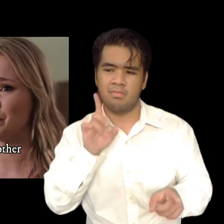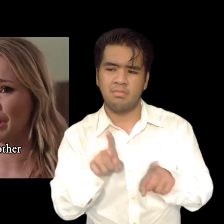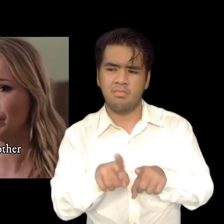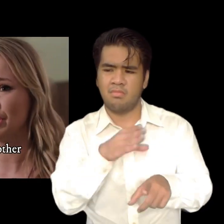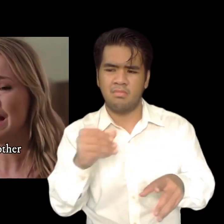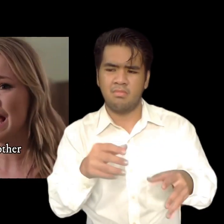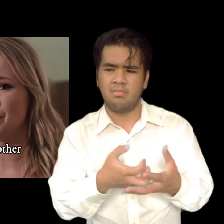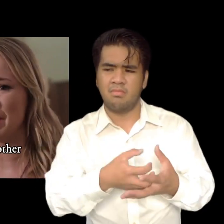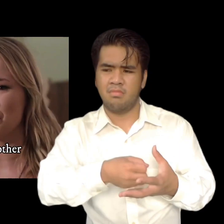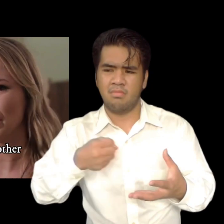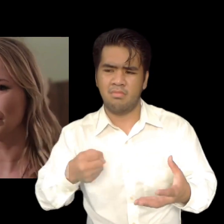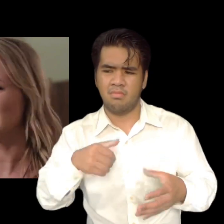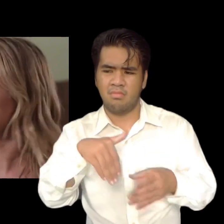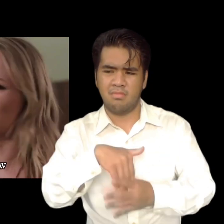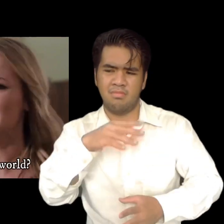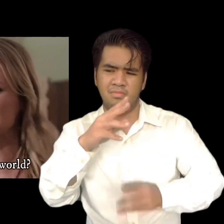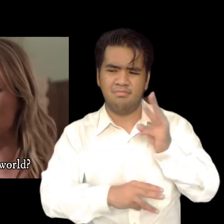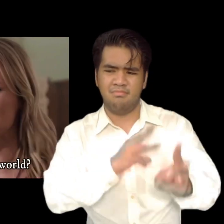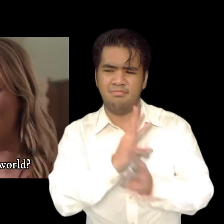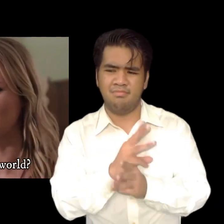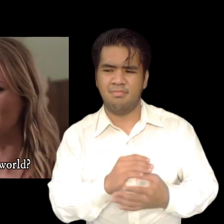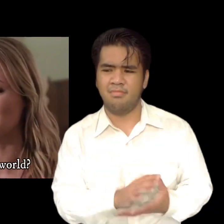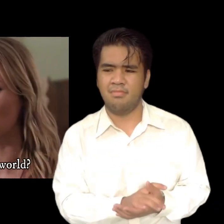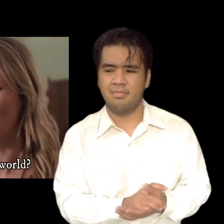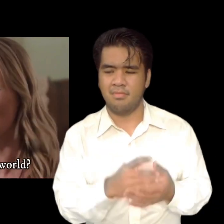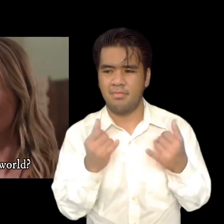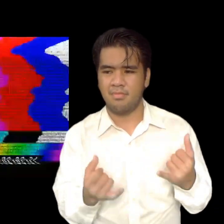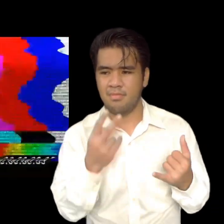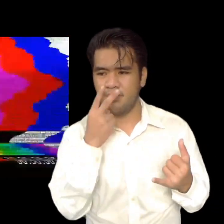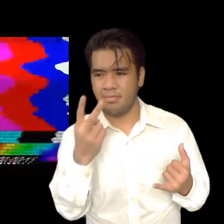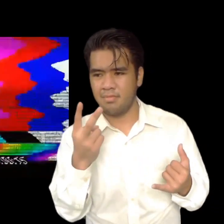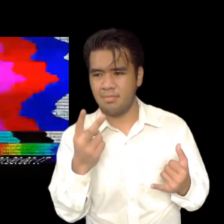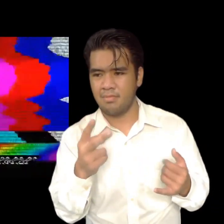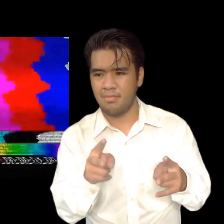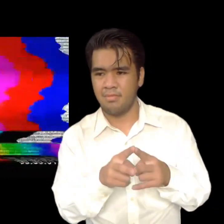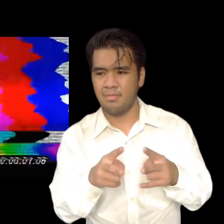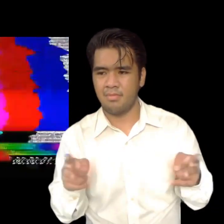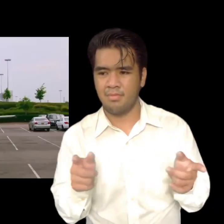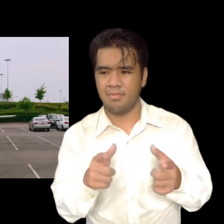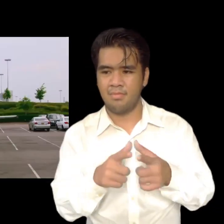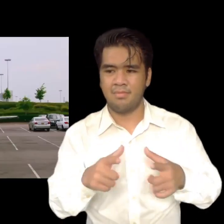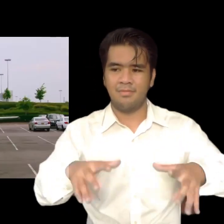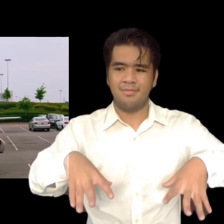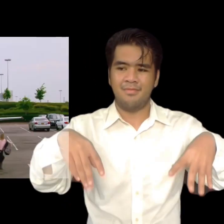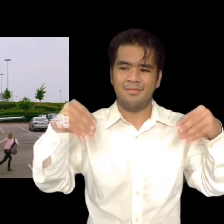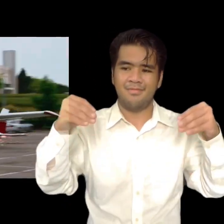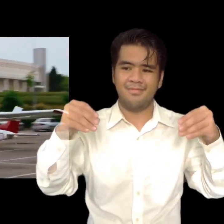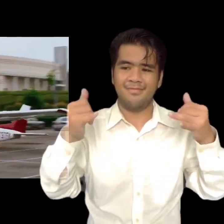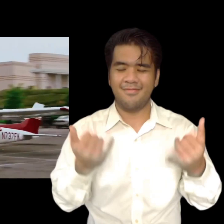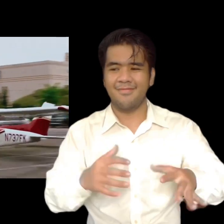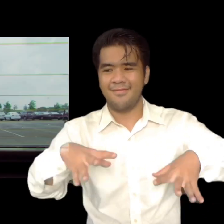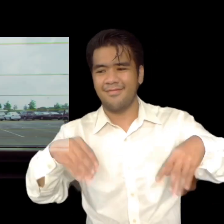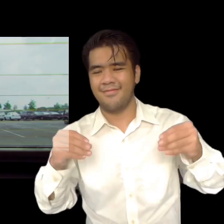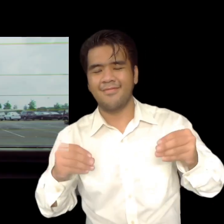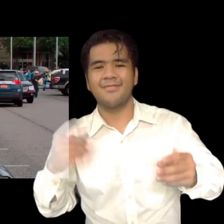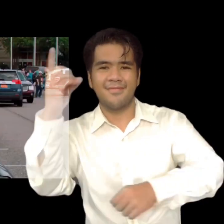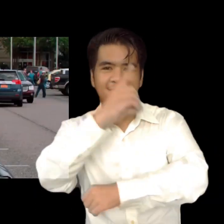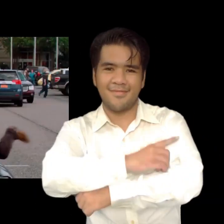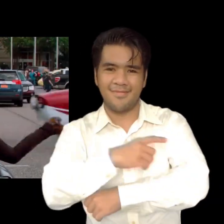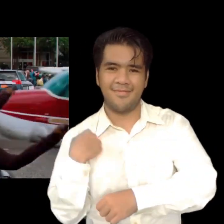mother and my brother and ripped them out of this world? And they even make the rapture look like a disaster, with